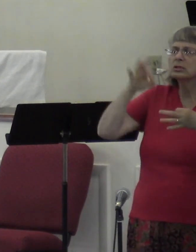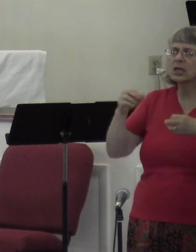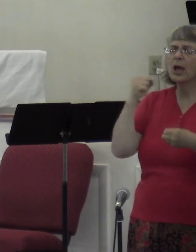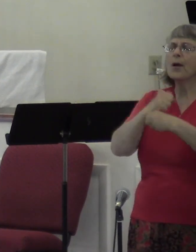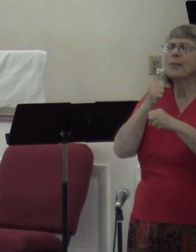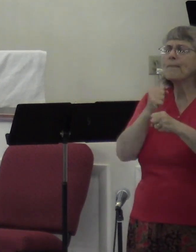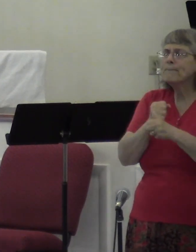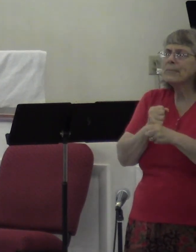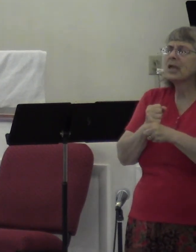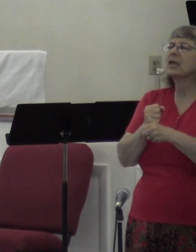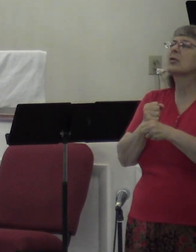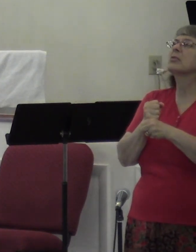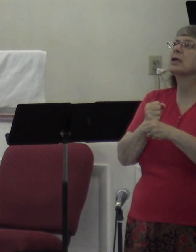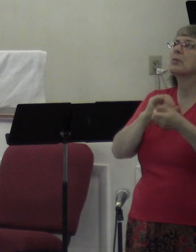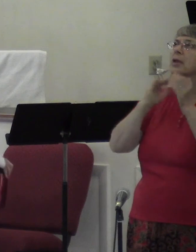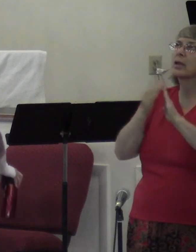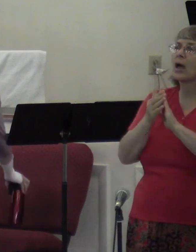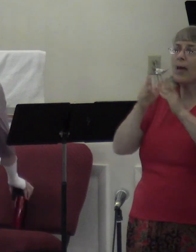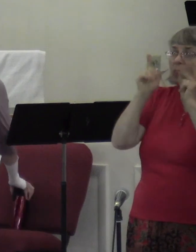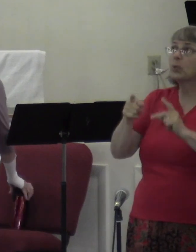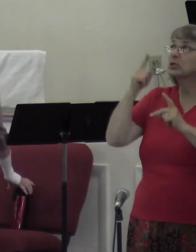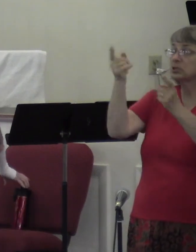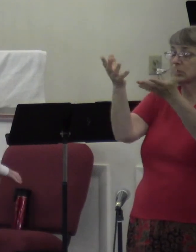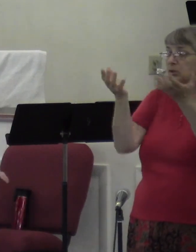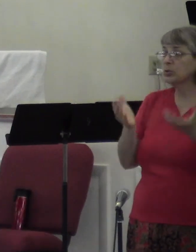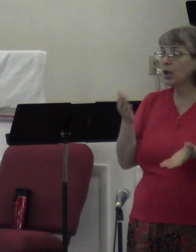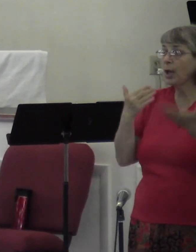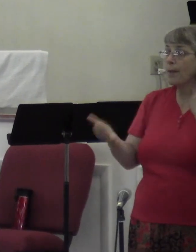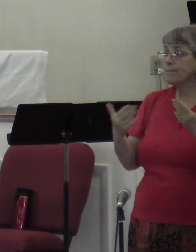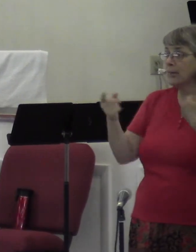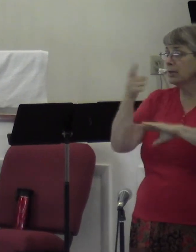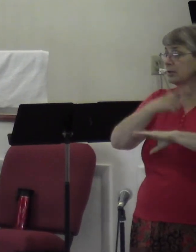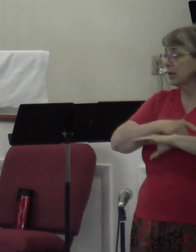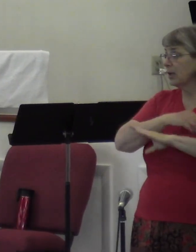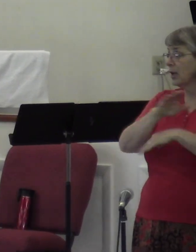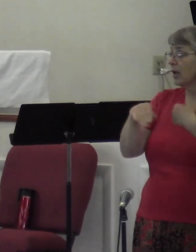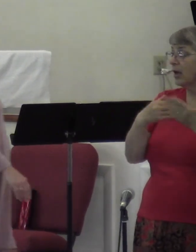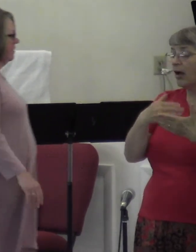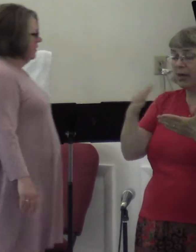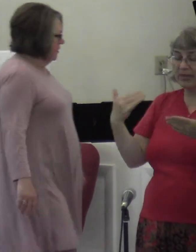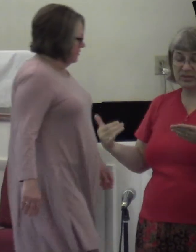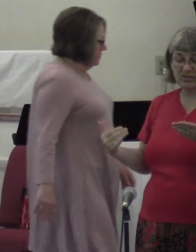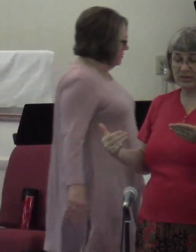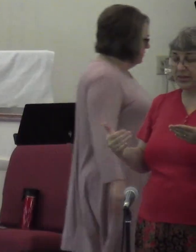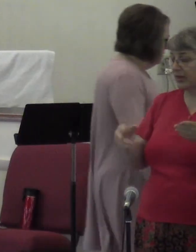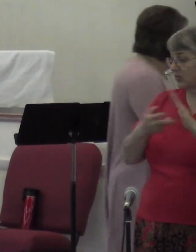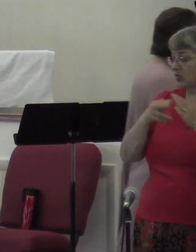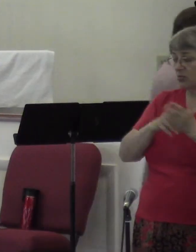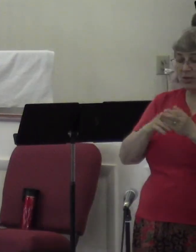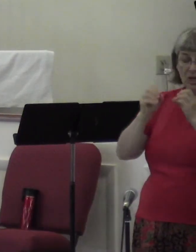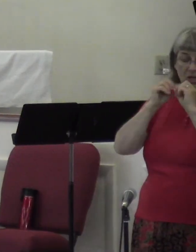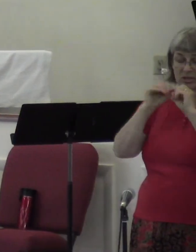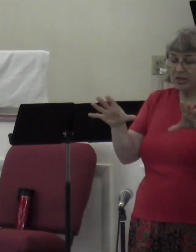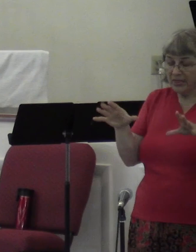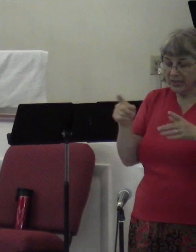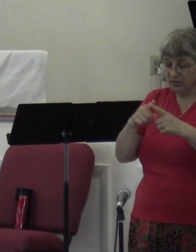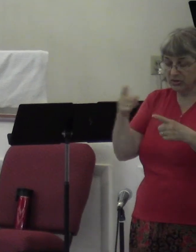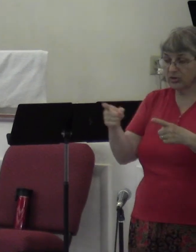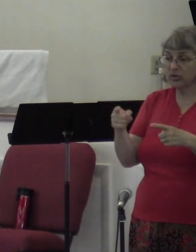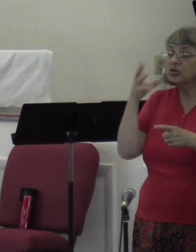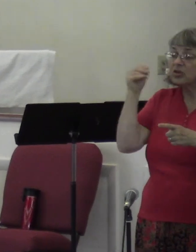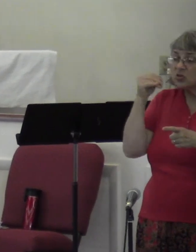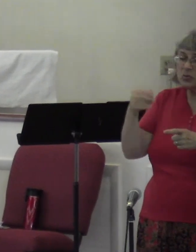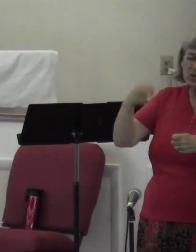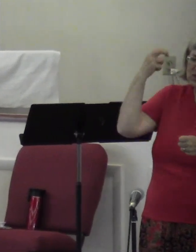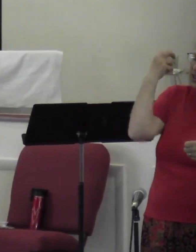make me what you want me to be. And maybe today all this stuff has meant nothing to you. You're going through something that we don't know about. You're